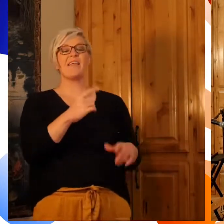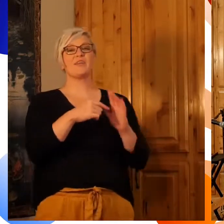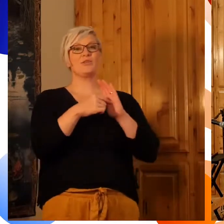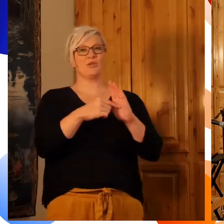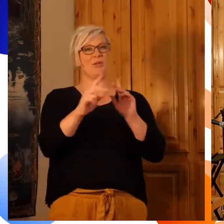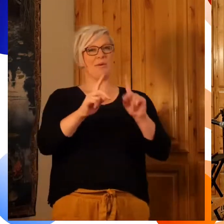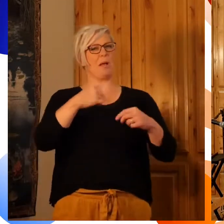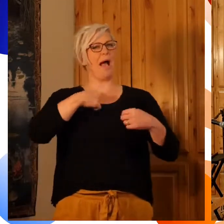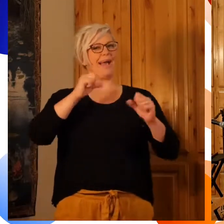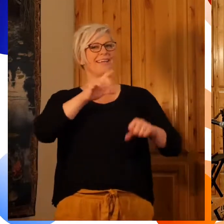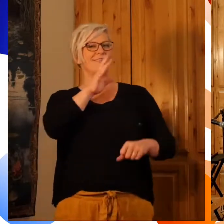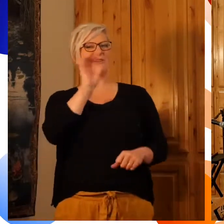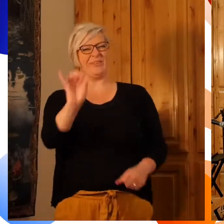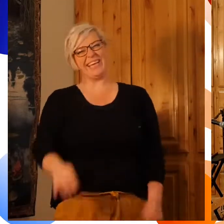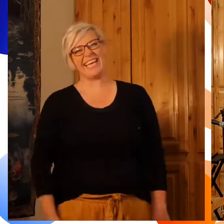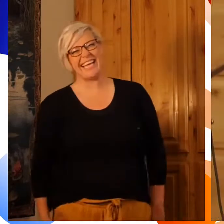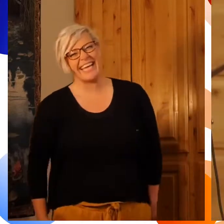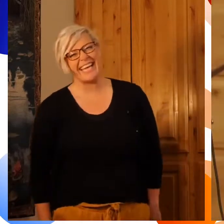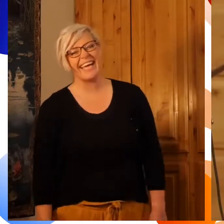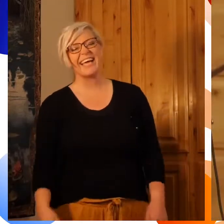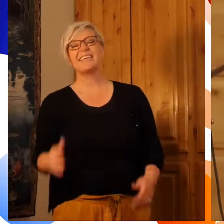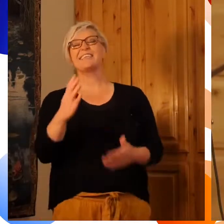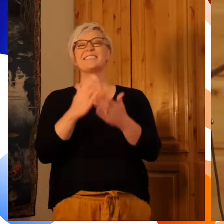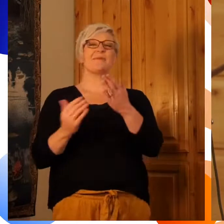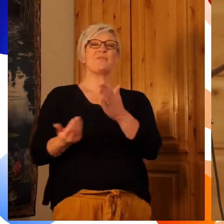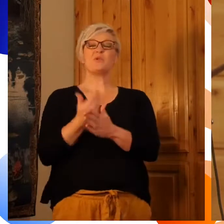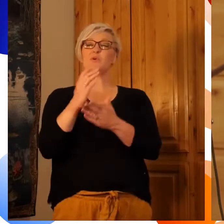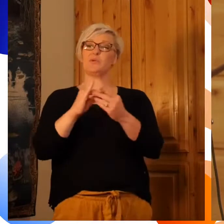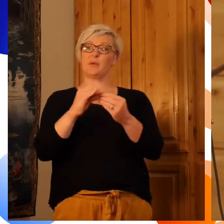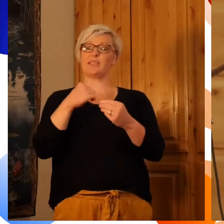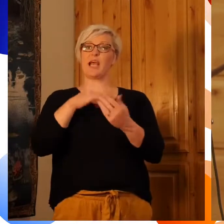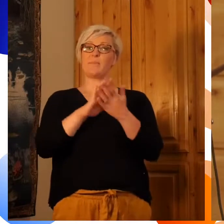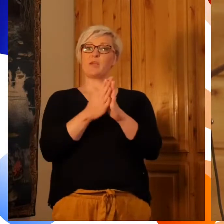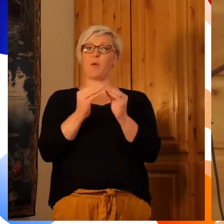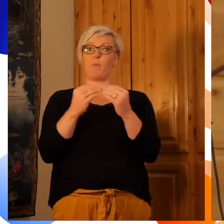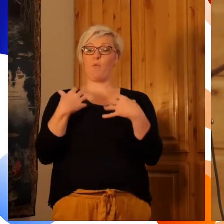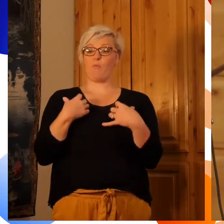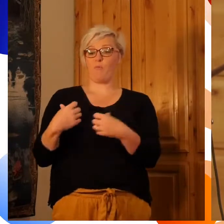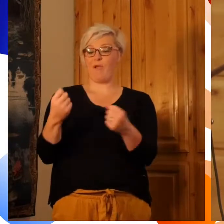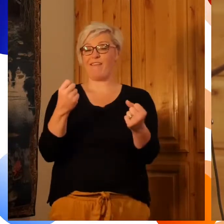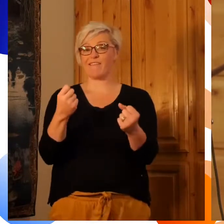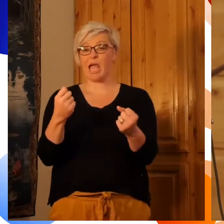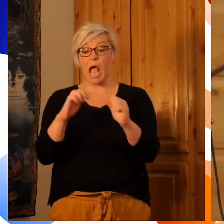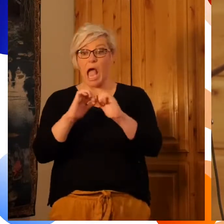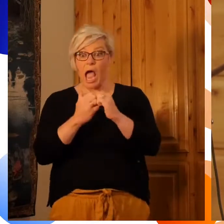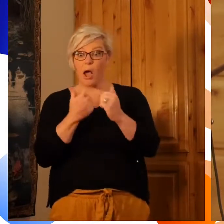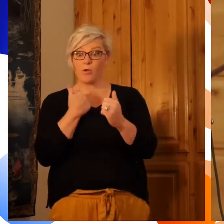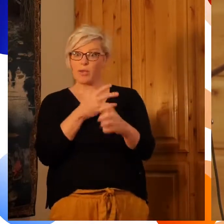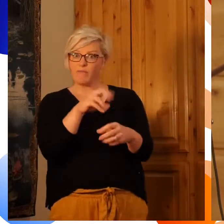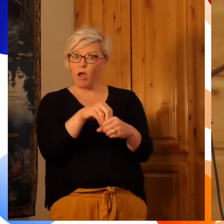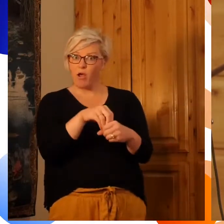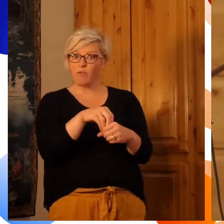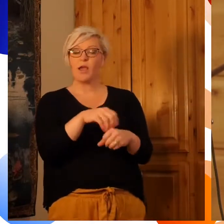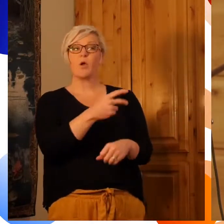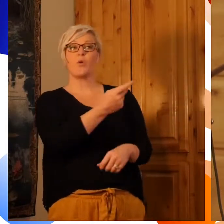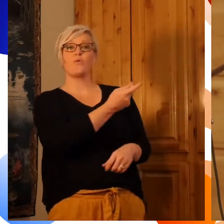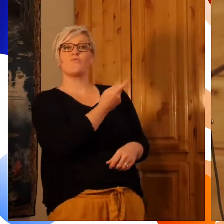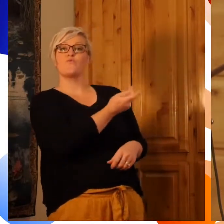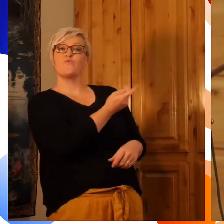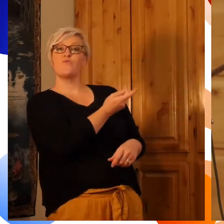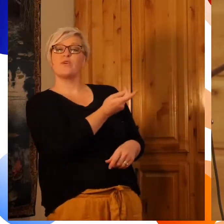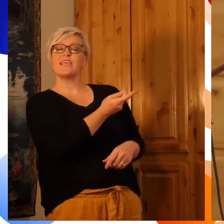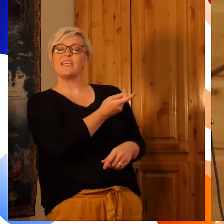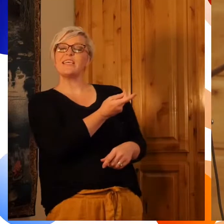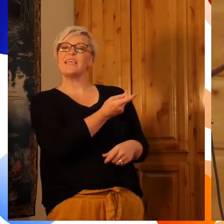in some of our newer stories, I've gotten brave and done more talking. How we got into it is my husband and I